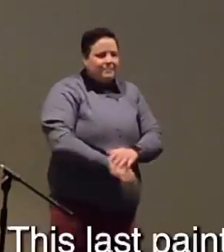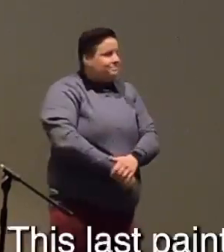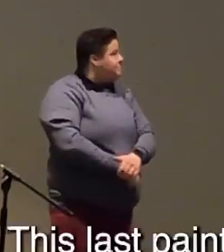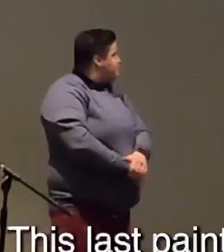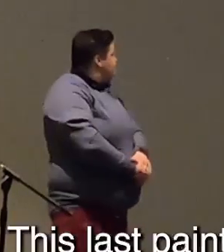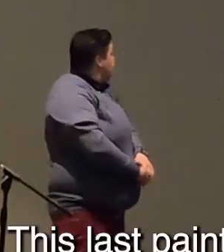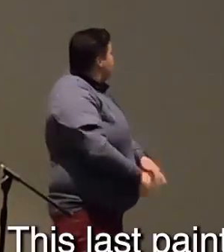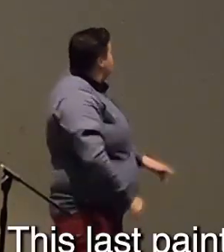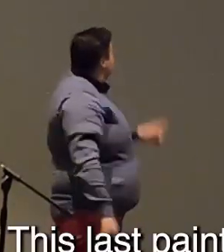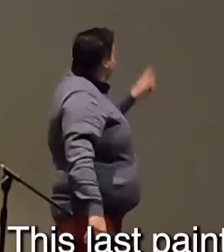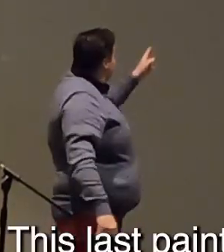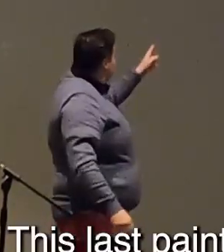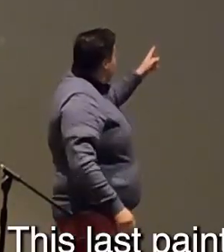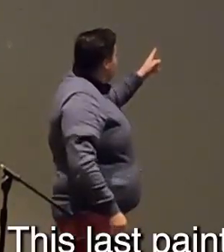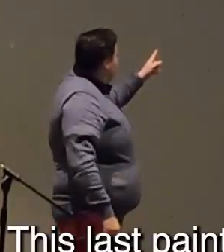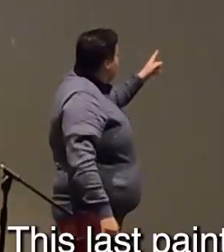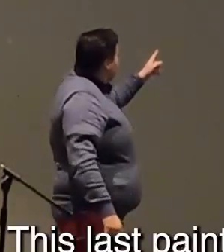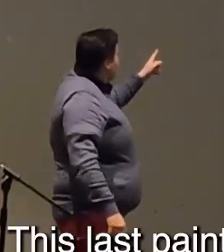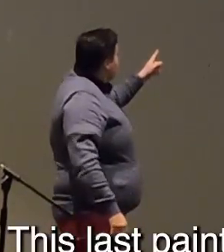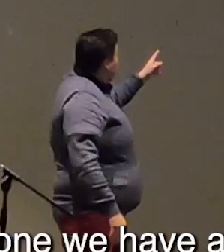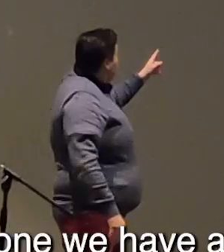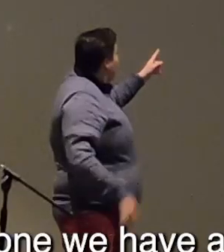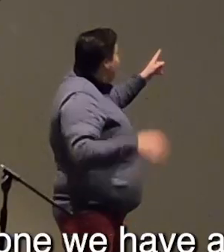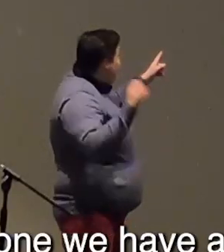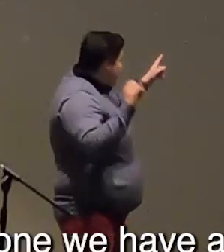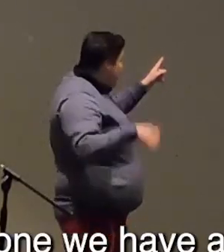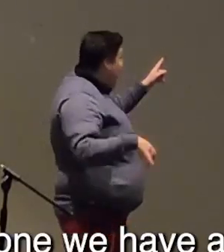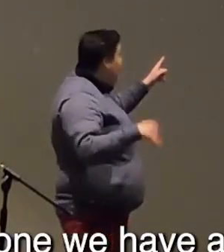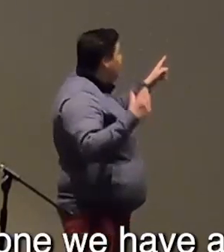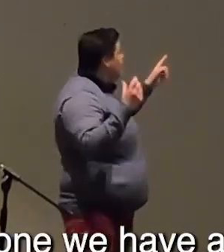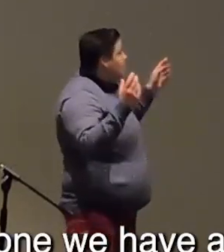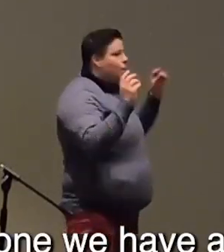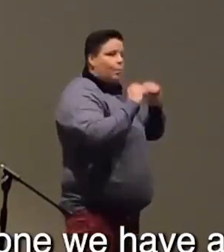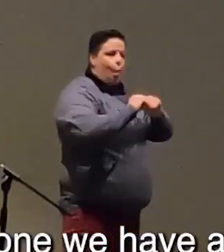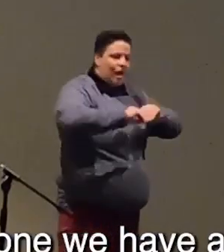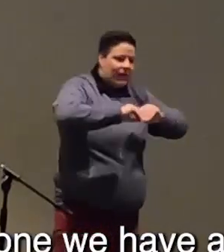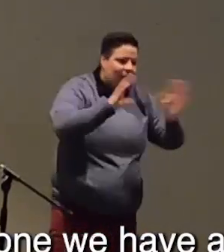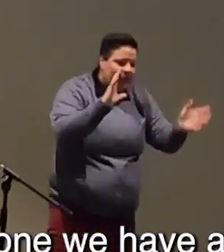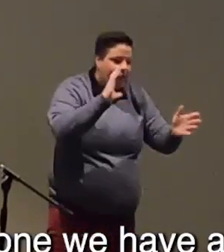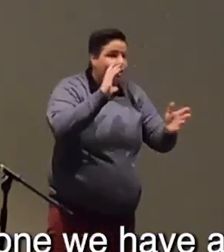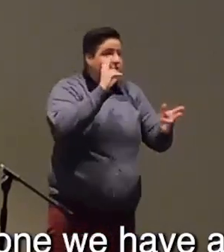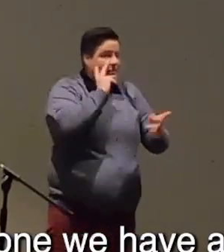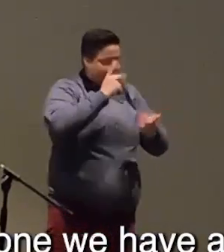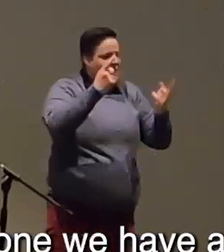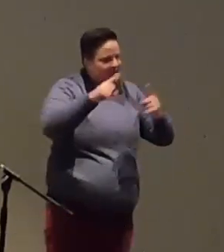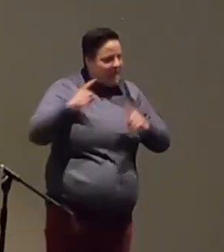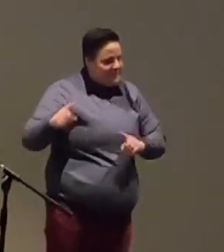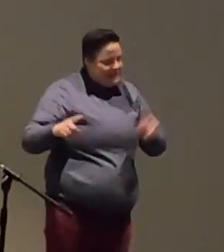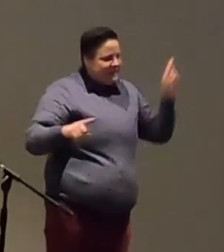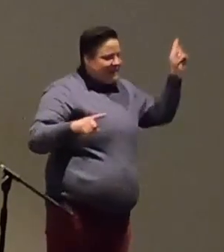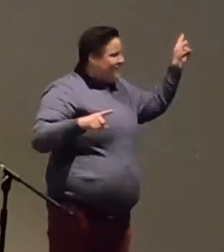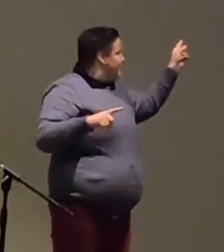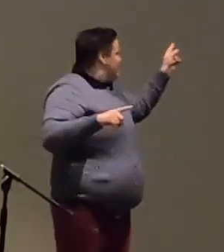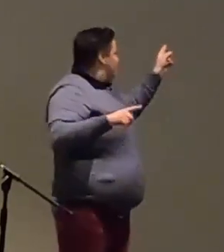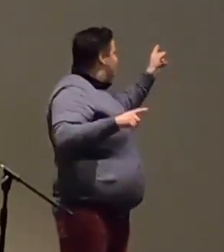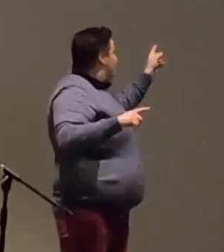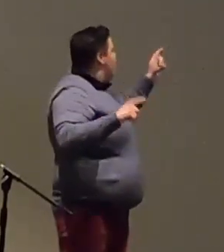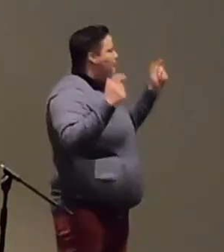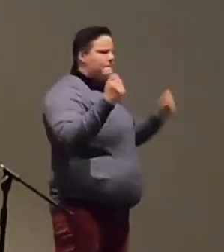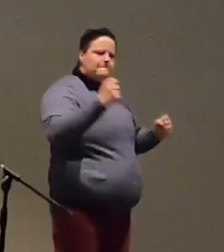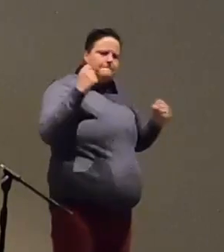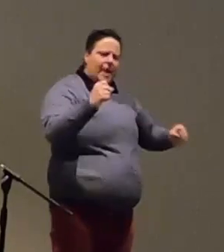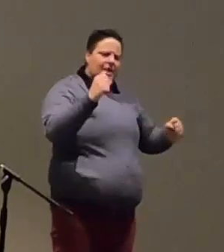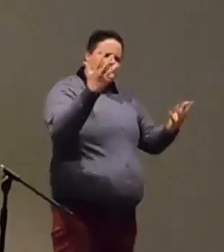And this last painting is also by Arthur Davies. This one we have a more clear image of what's happening. It's titled A Mighty